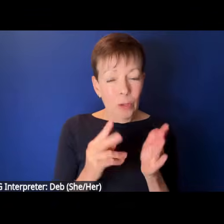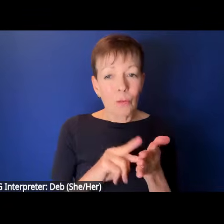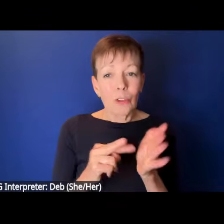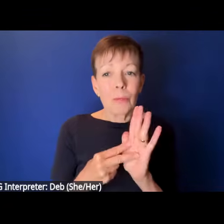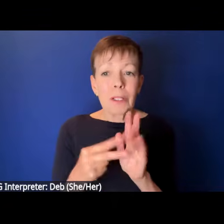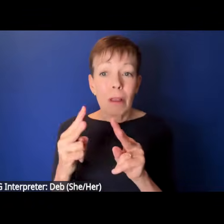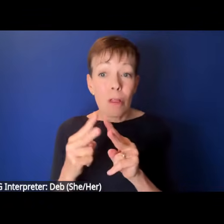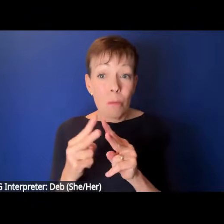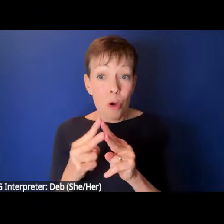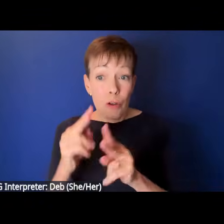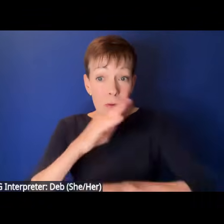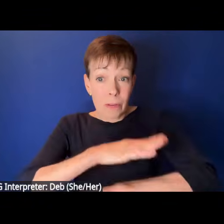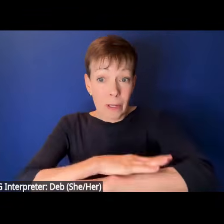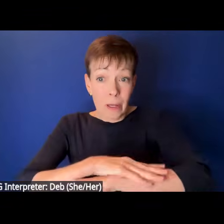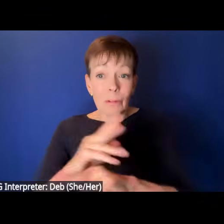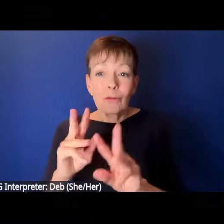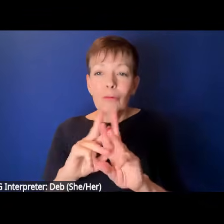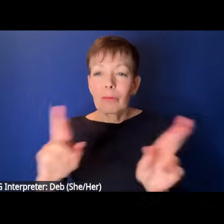in August.